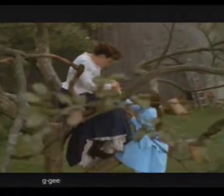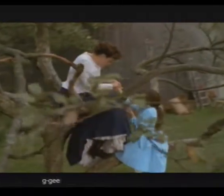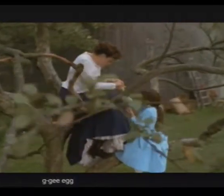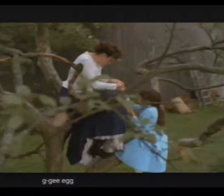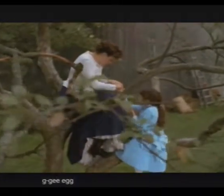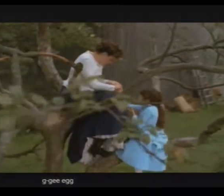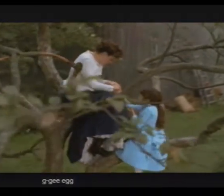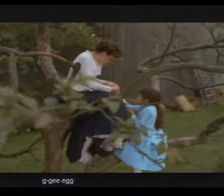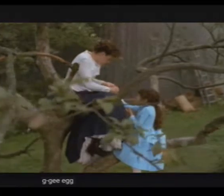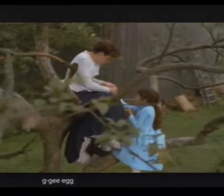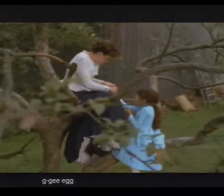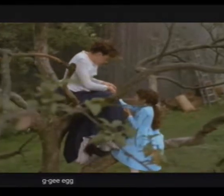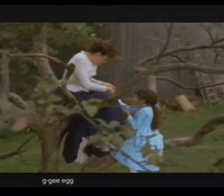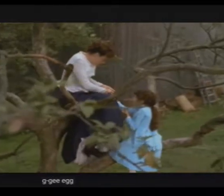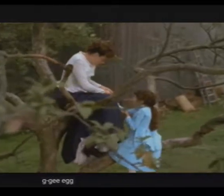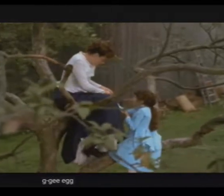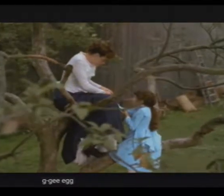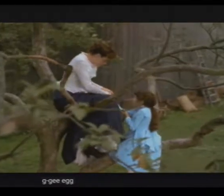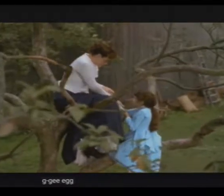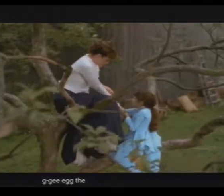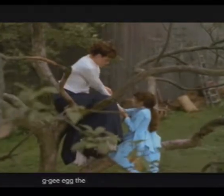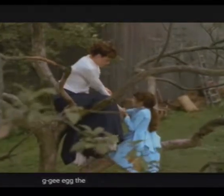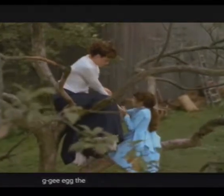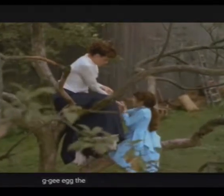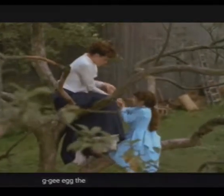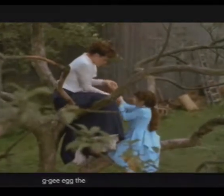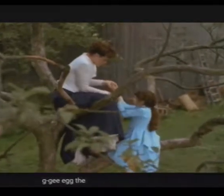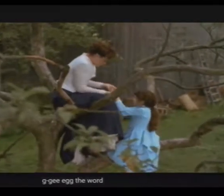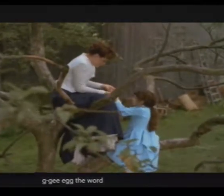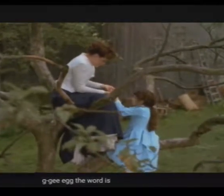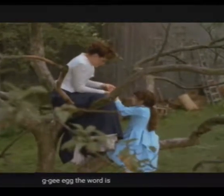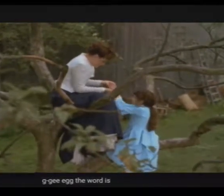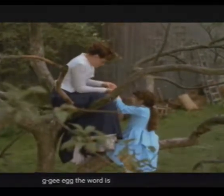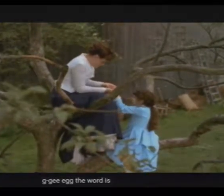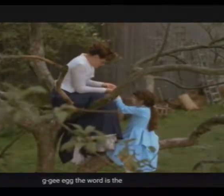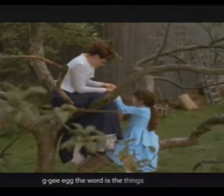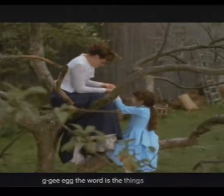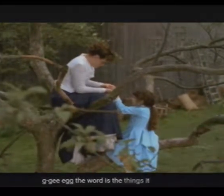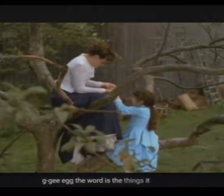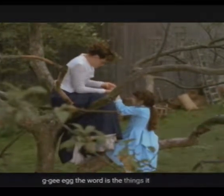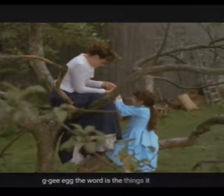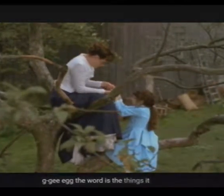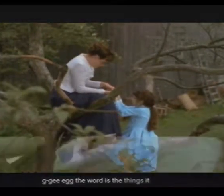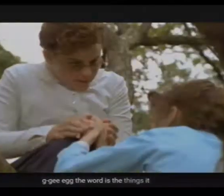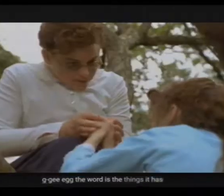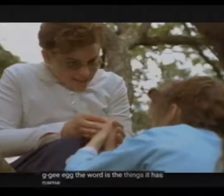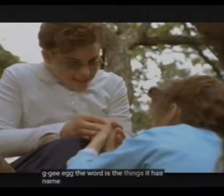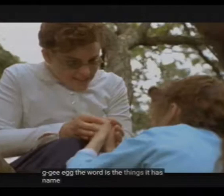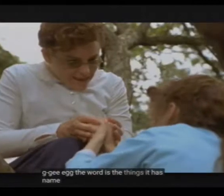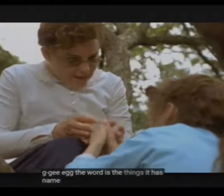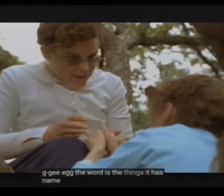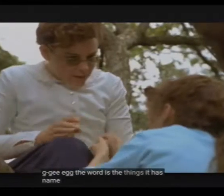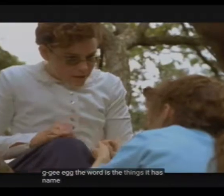E-G-G. Egg. The word is the thing. It has a name.